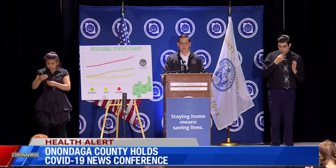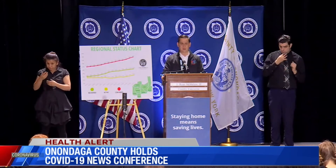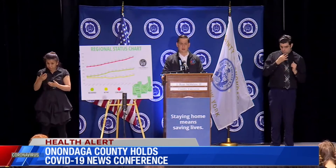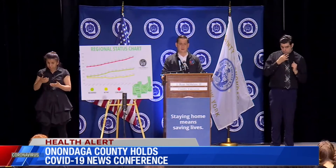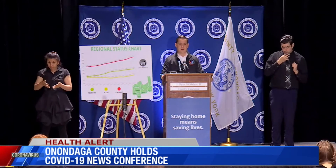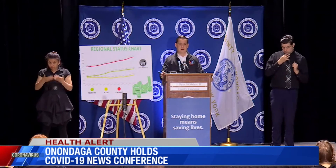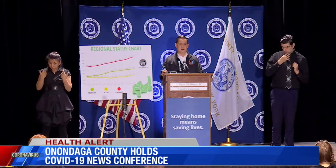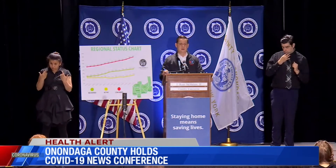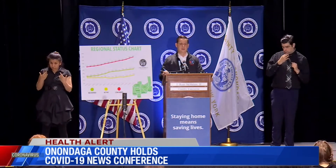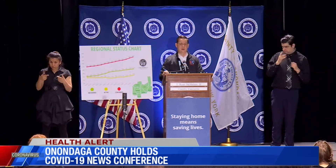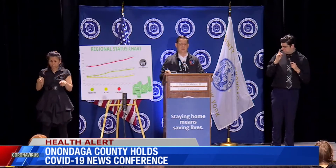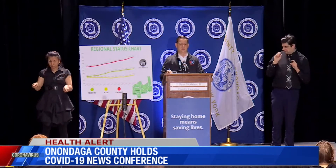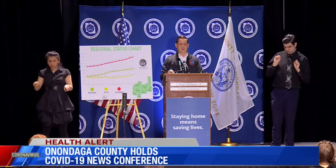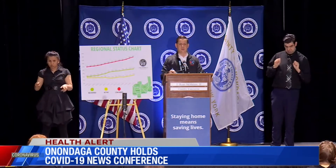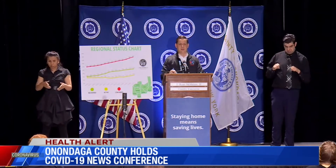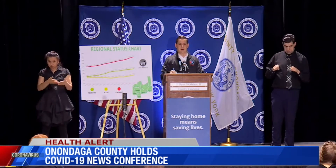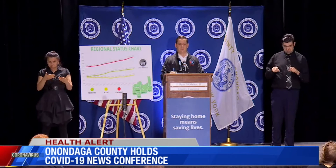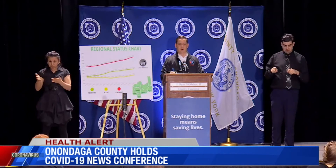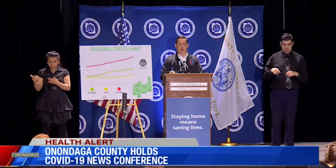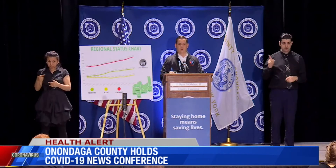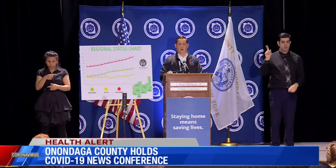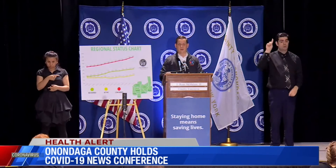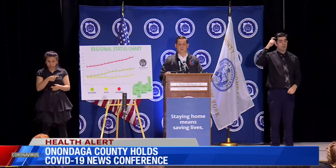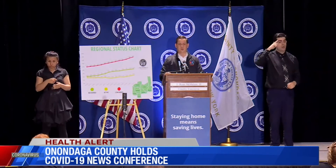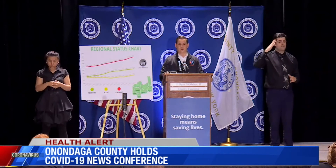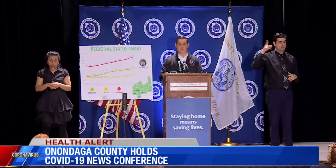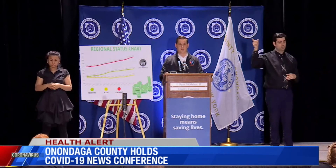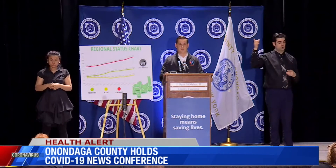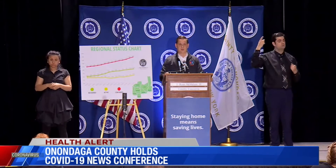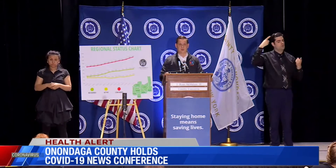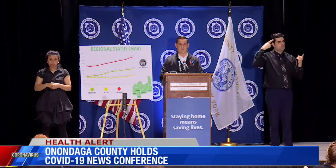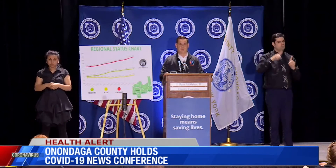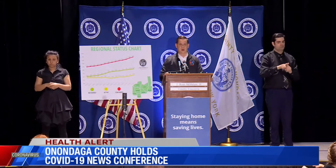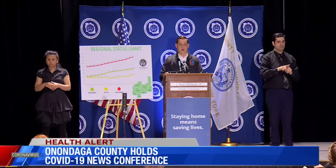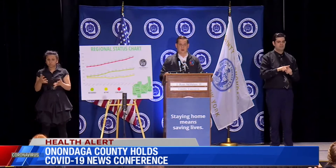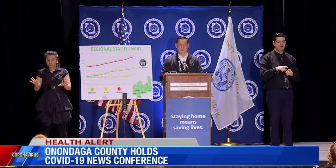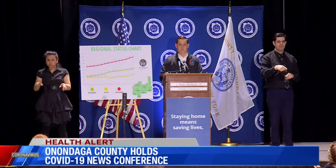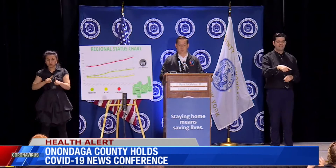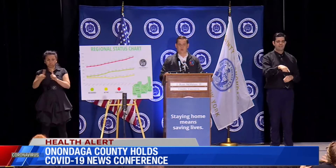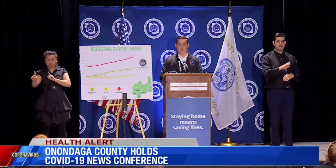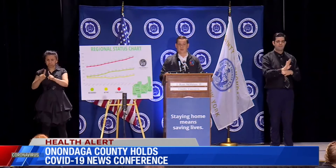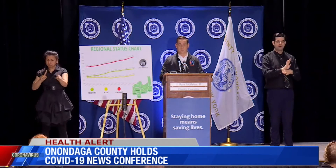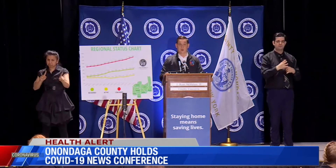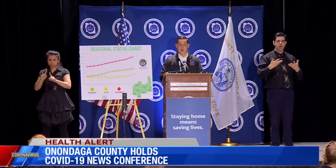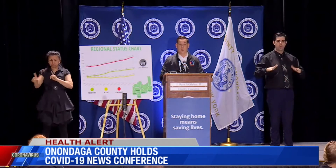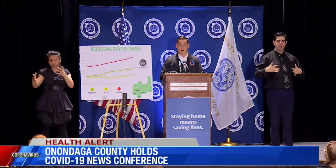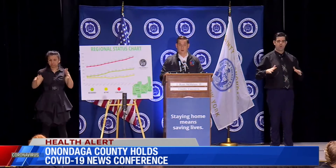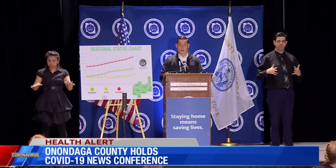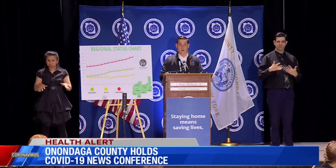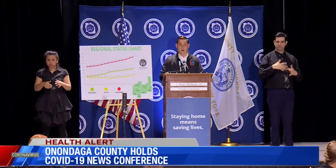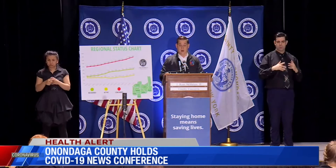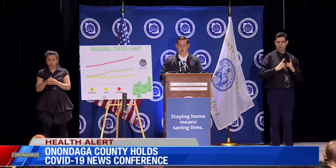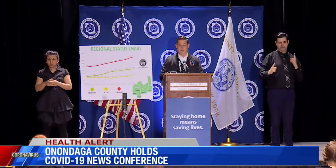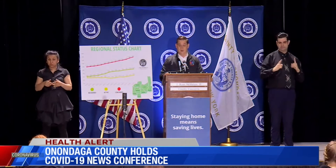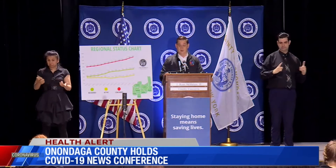everybody understands that these are industries that are already social distancing and proving they can do that